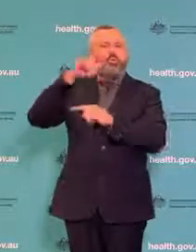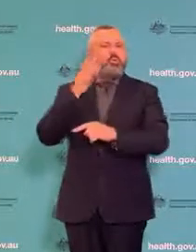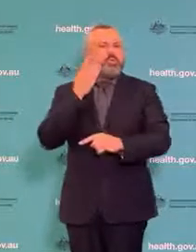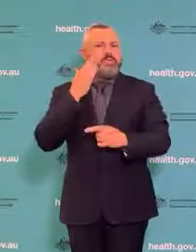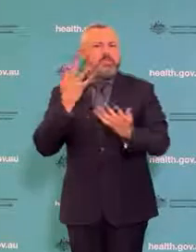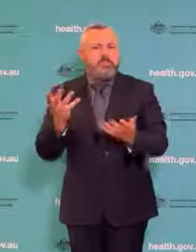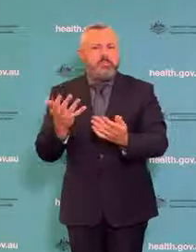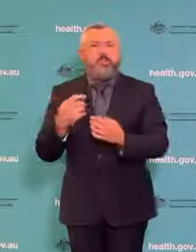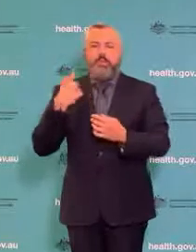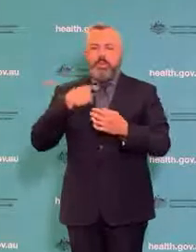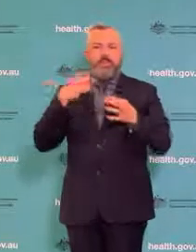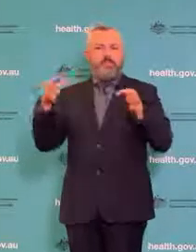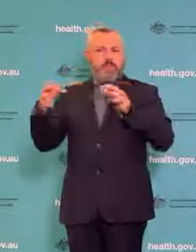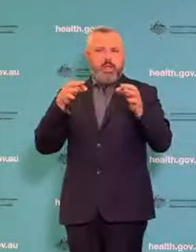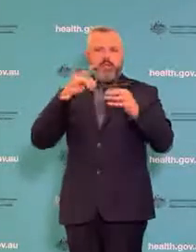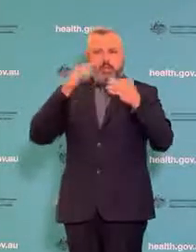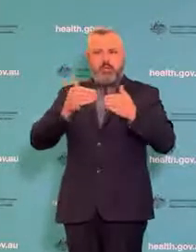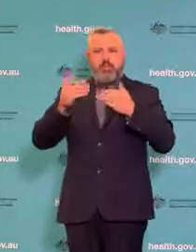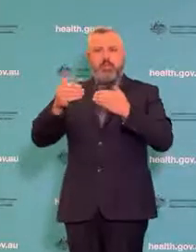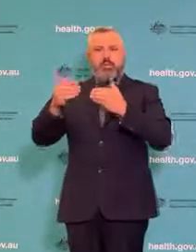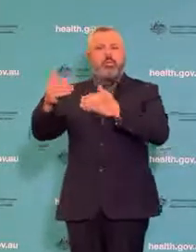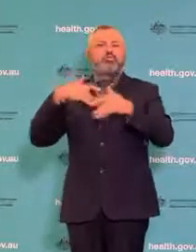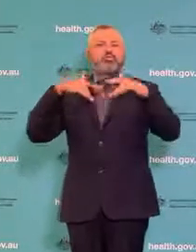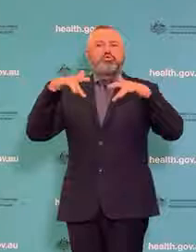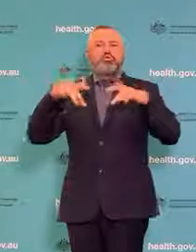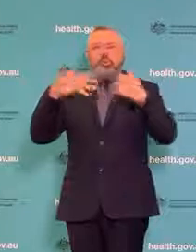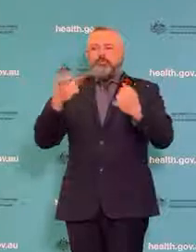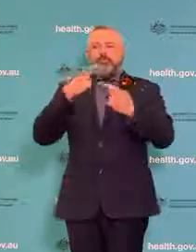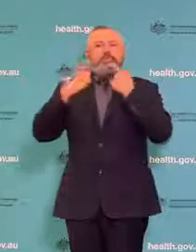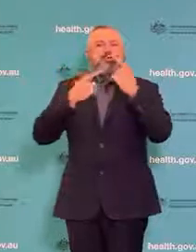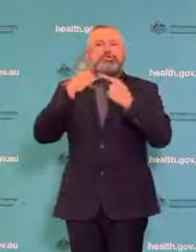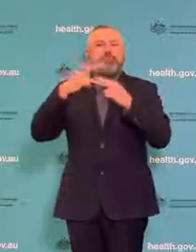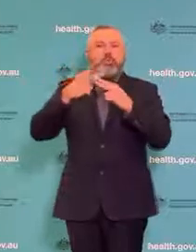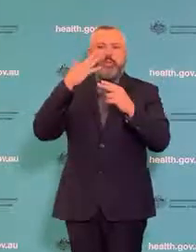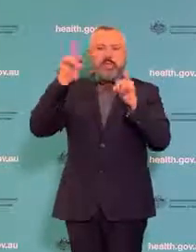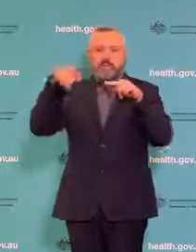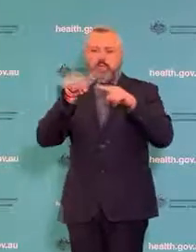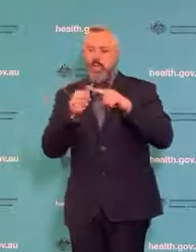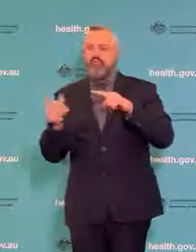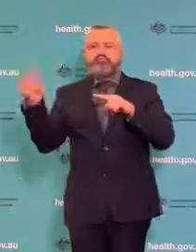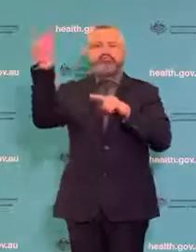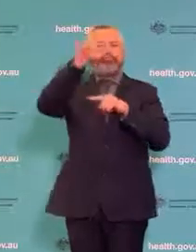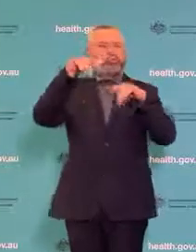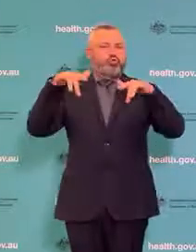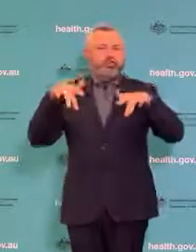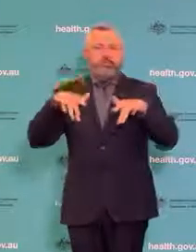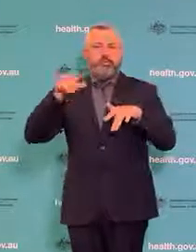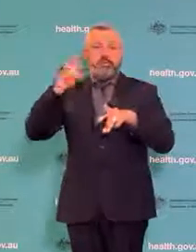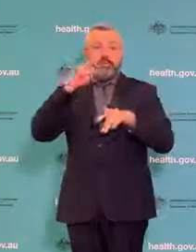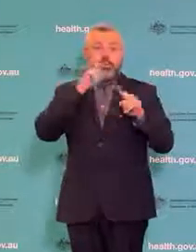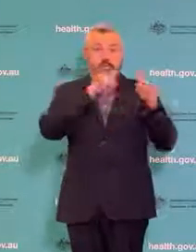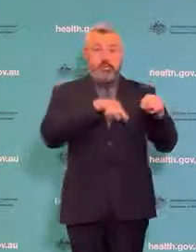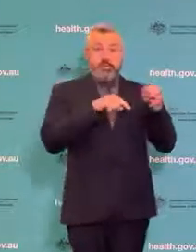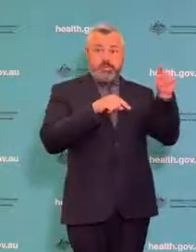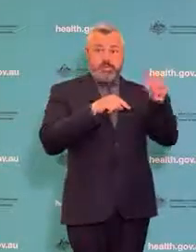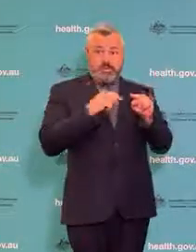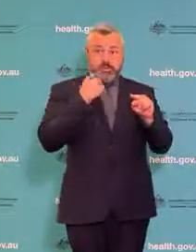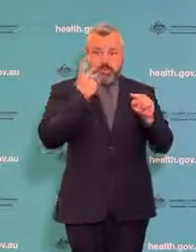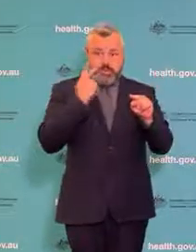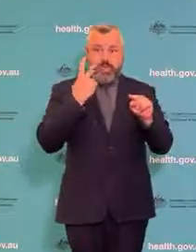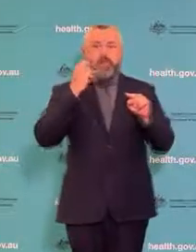I don't have details on when those will be yet, but obviously that's starting now and will come in subsequent days. All right, and